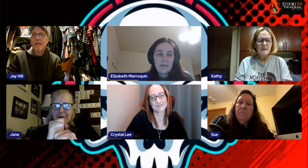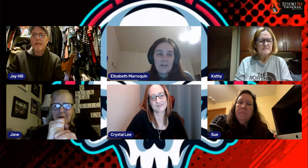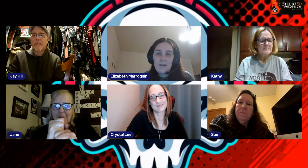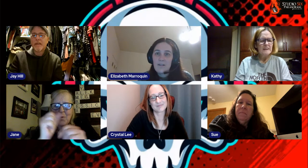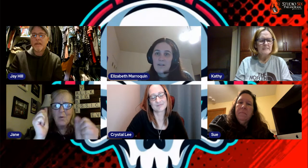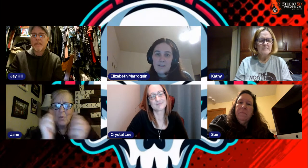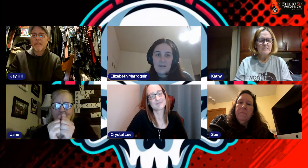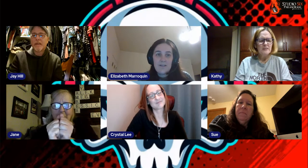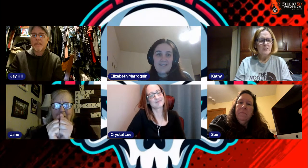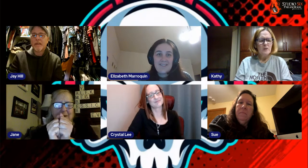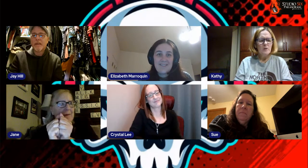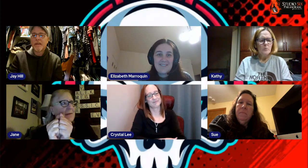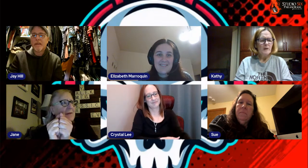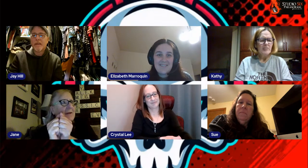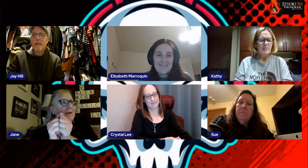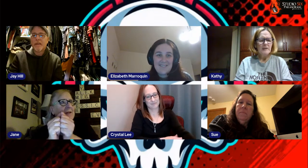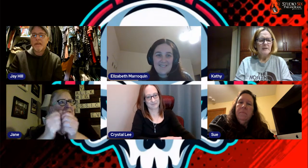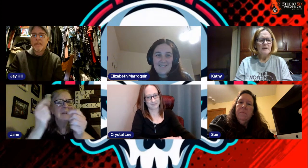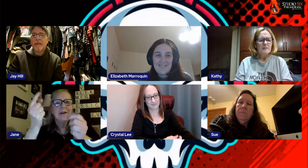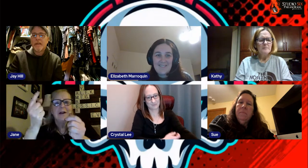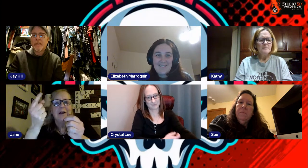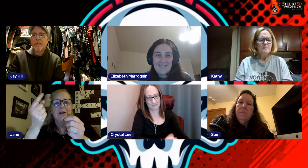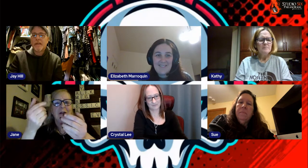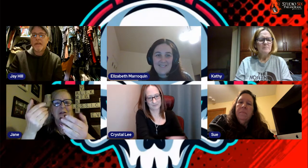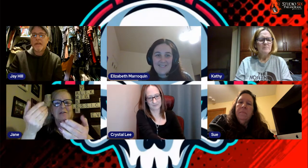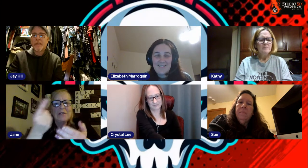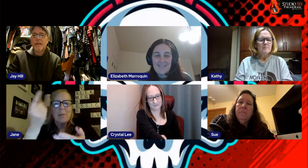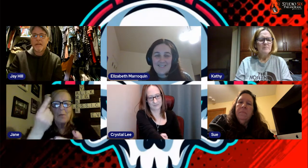were fascinated with